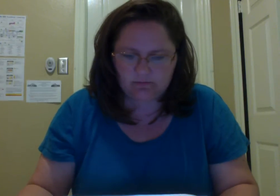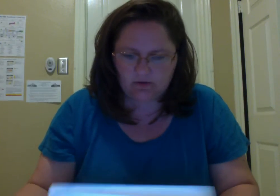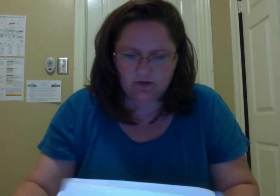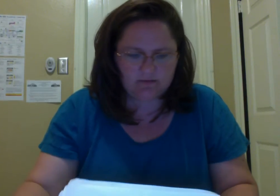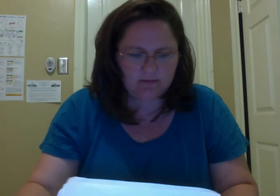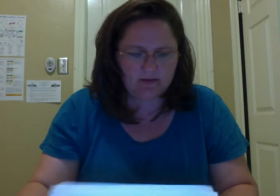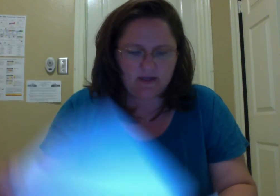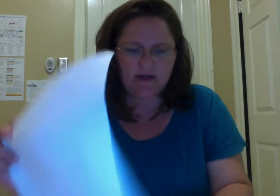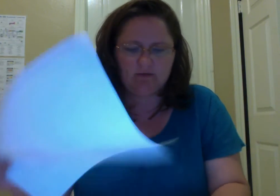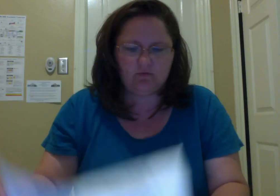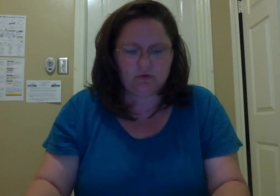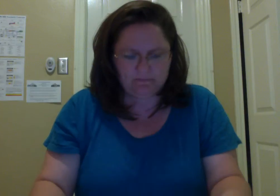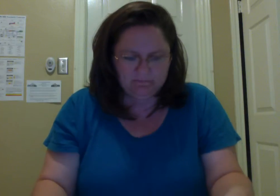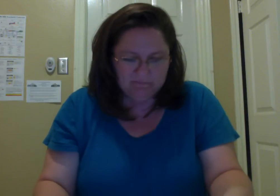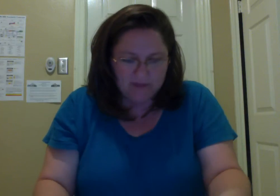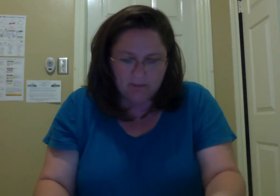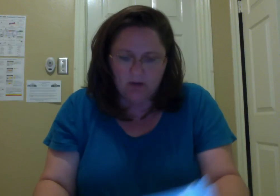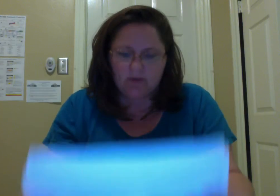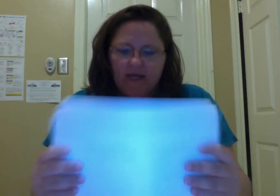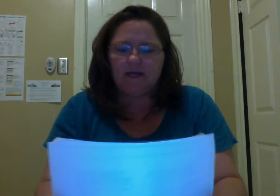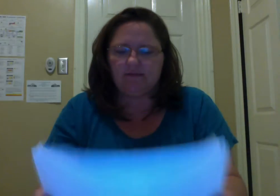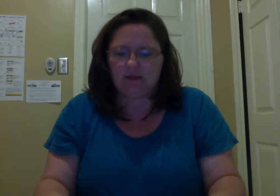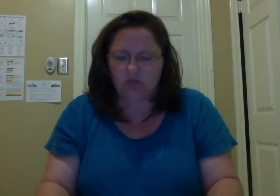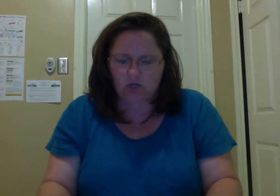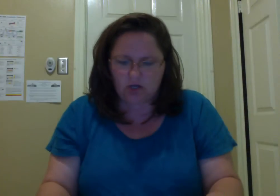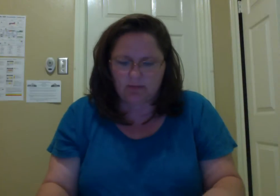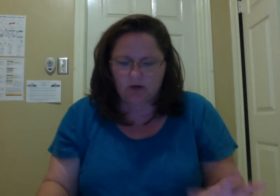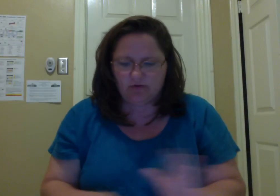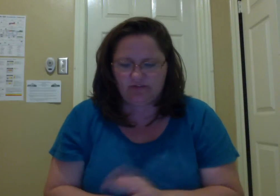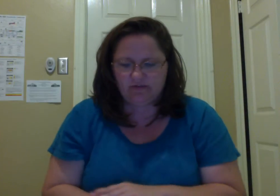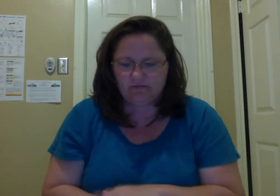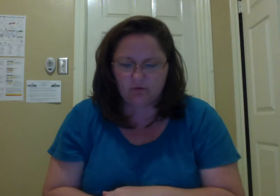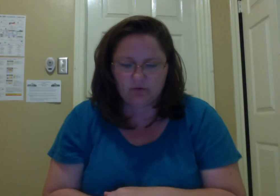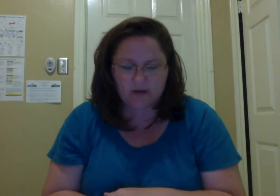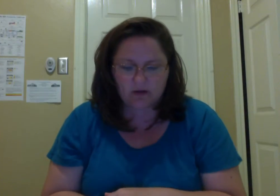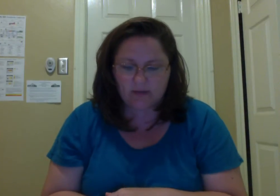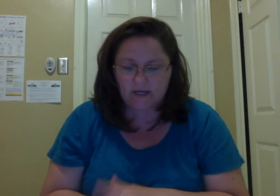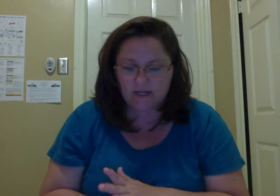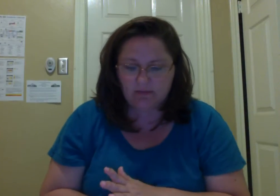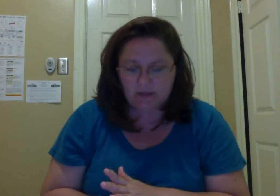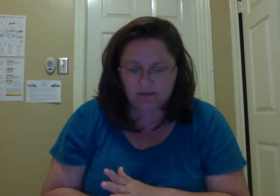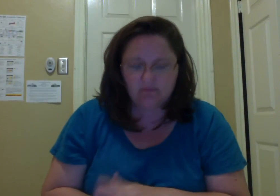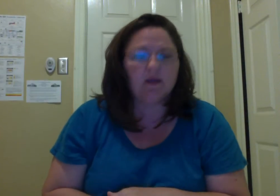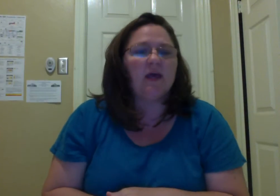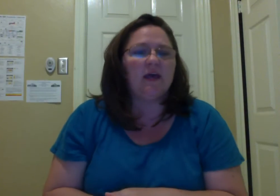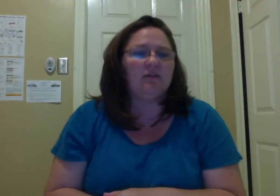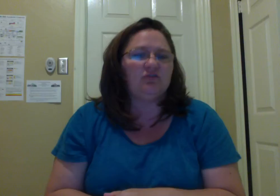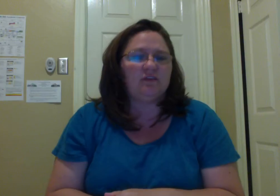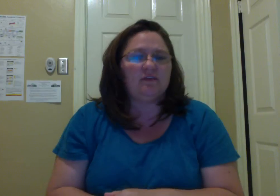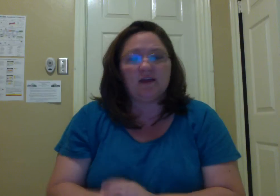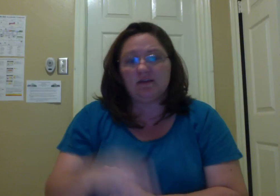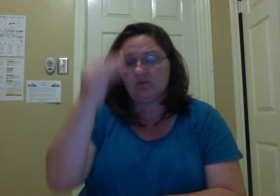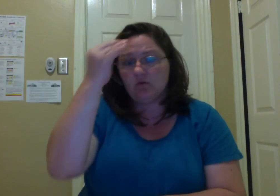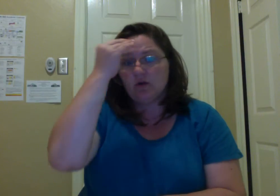Sorry, somehow I got out of order. Barbara Cannon has that long part where she says, for the record, my name is. And she said, so for